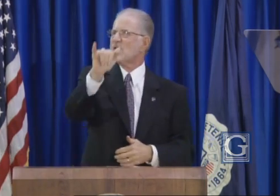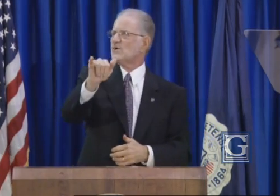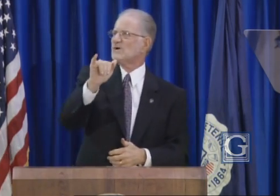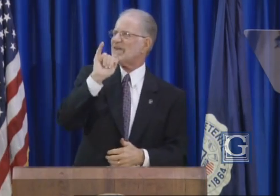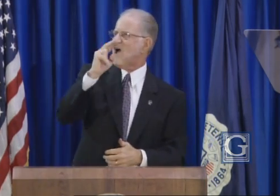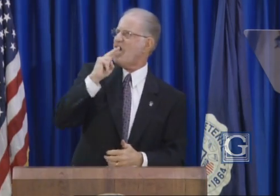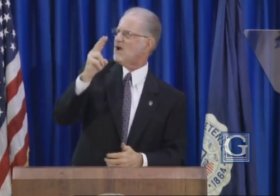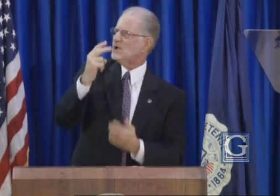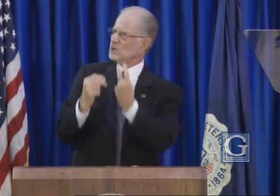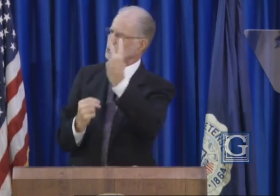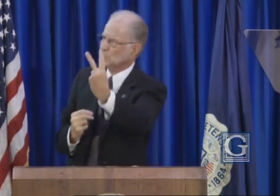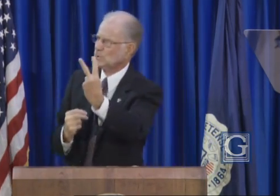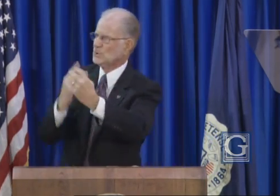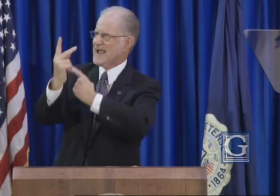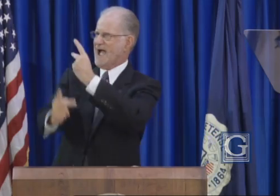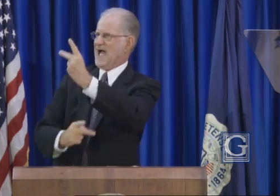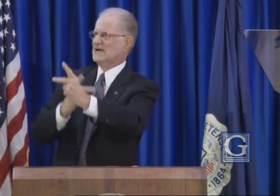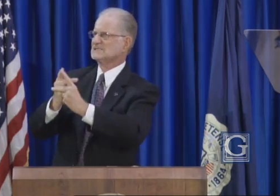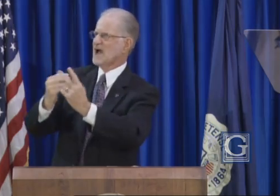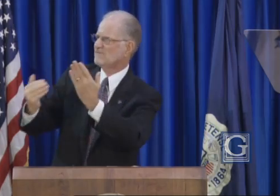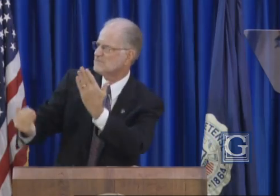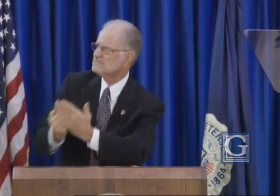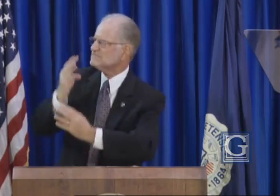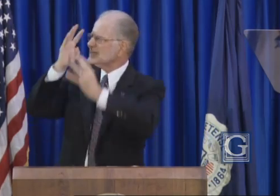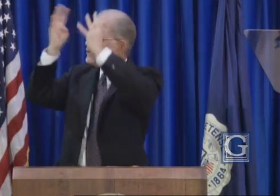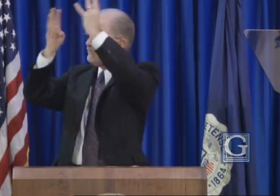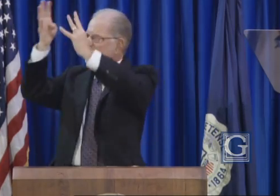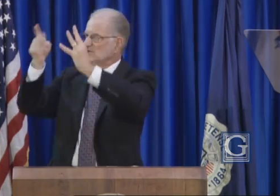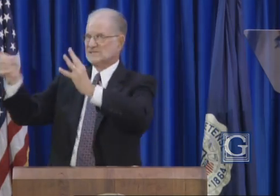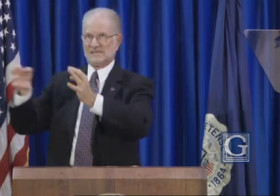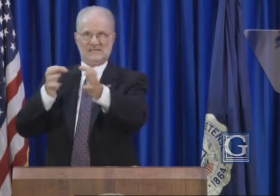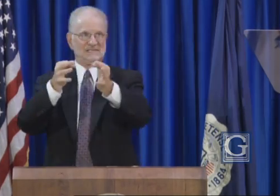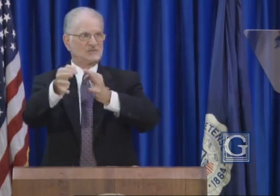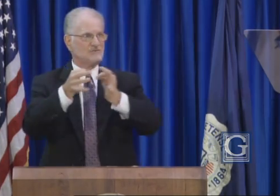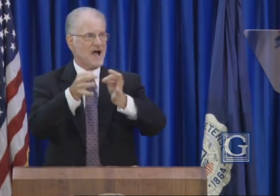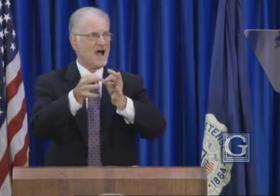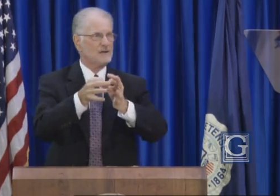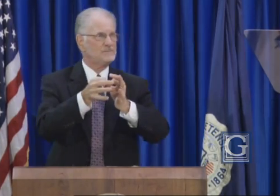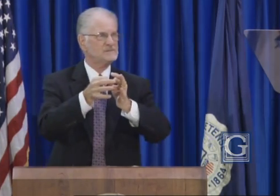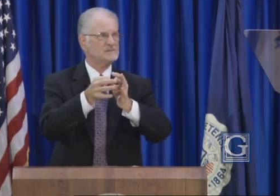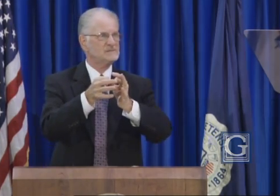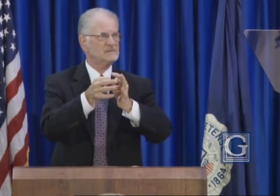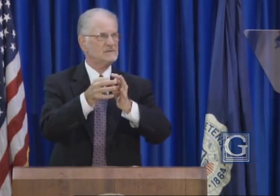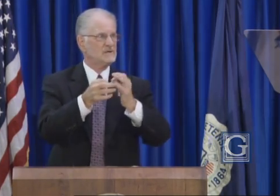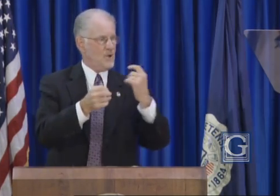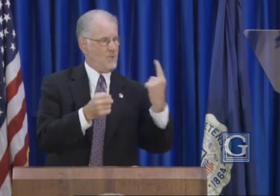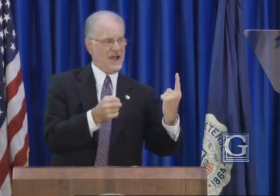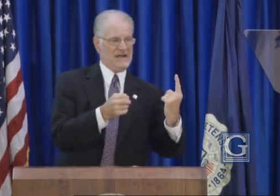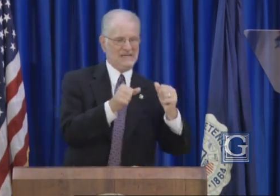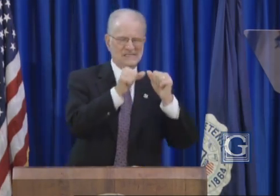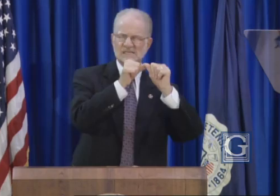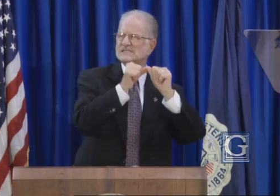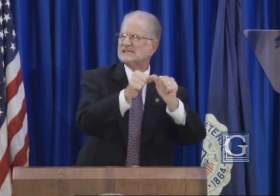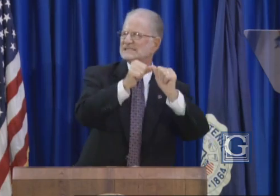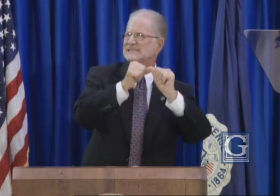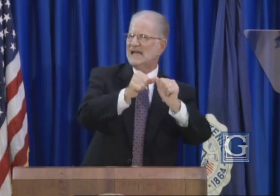As we go about creating our future, there are two kinds of innovation he describes. One